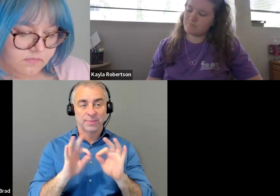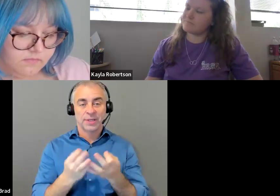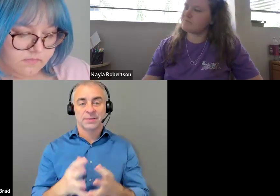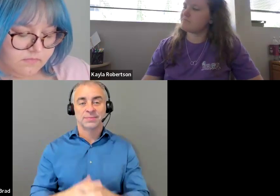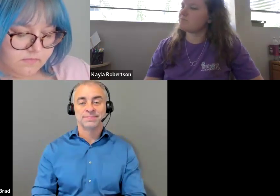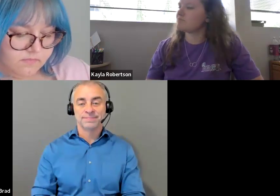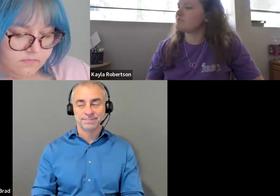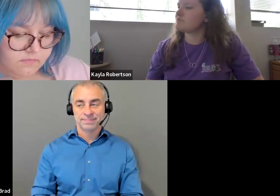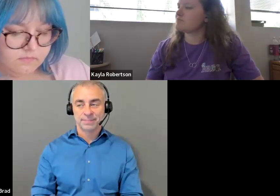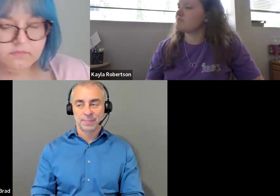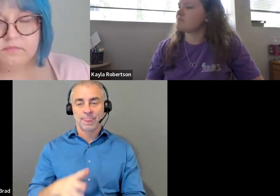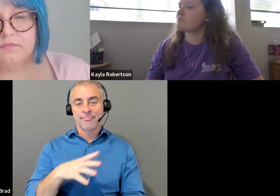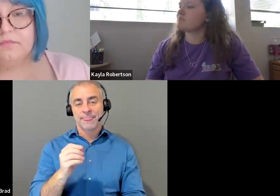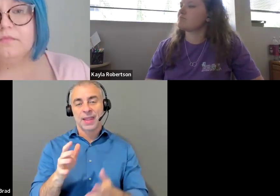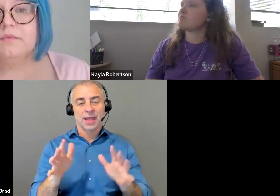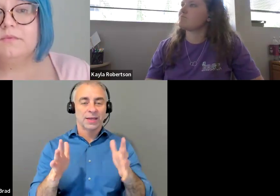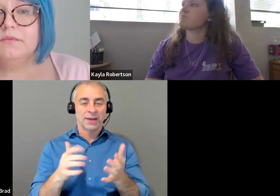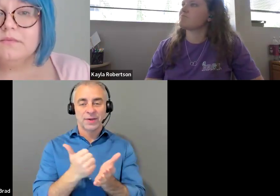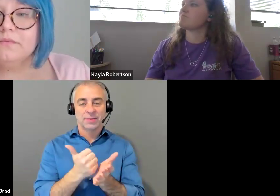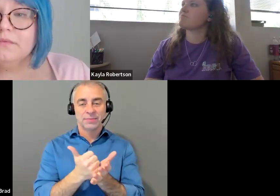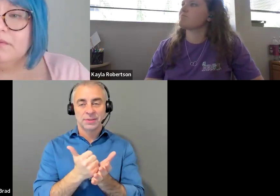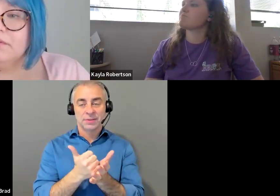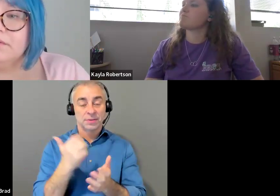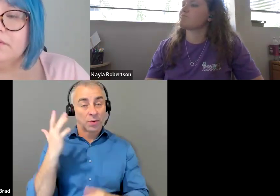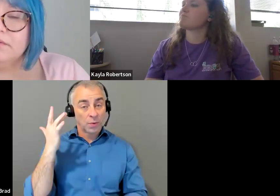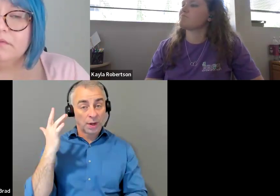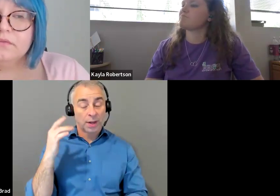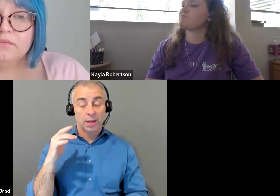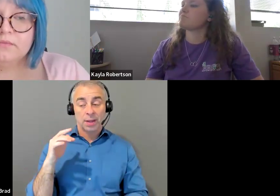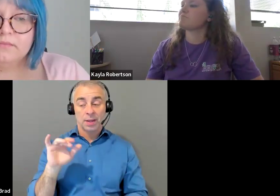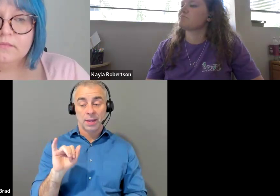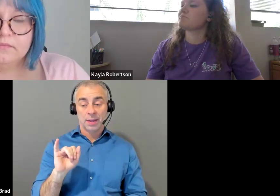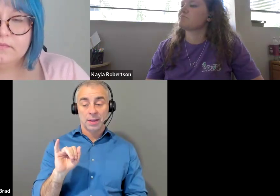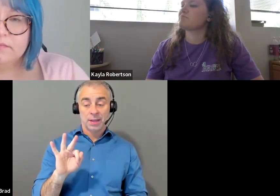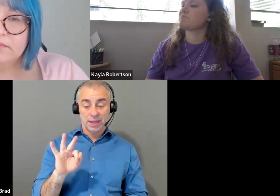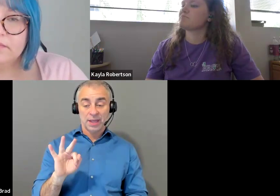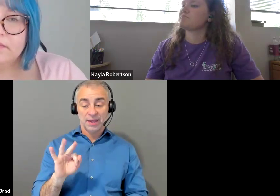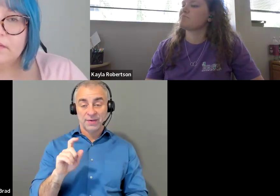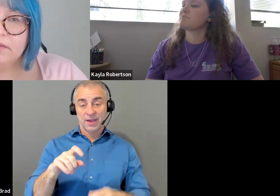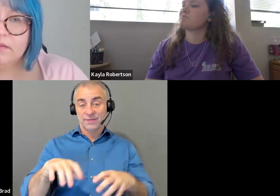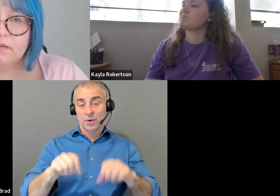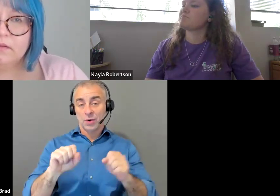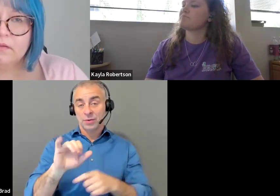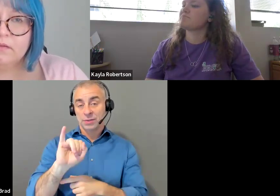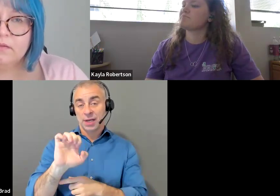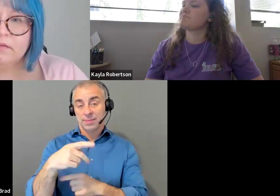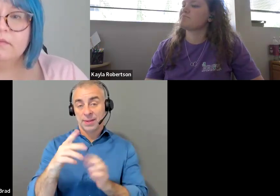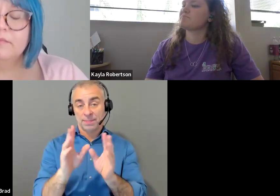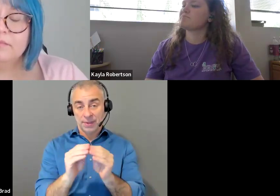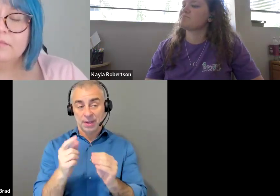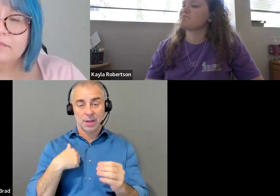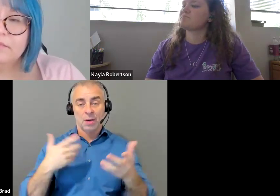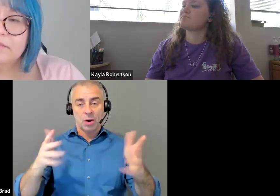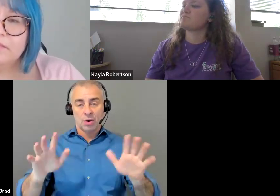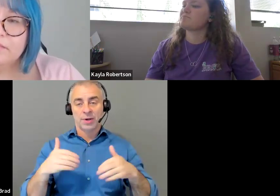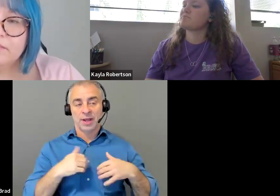And then it kind of helps when we do that, because then if we end up having to do an IEP meeting, we've already kind of built a relationship with the student,